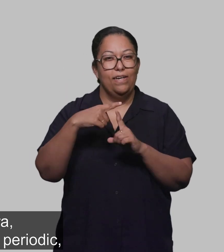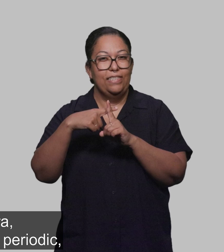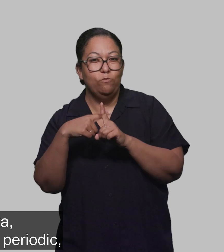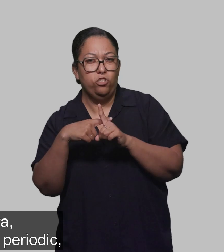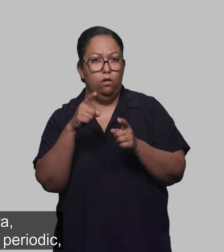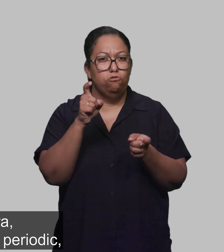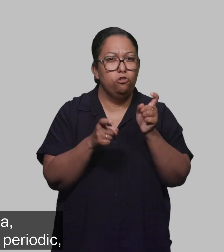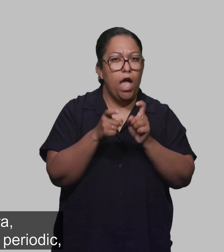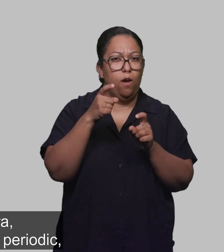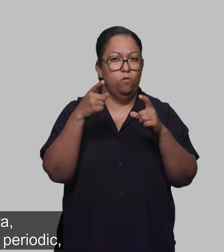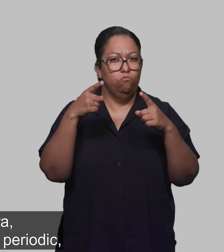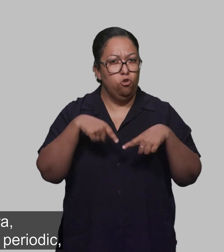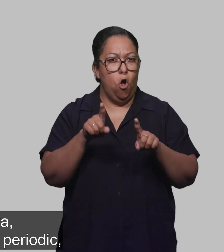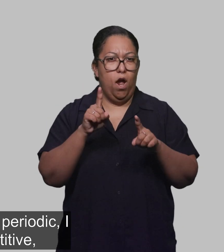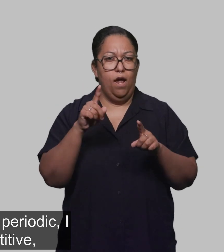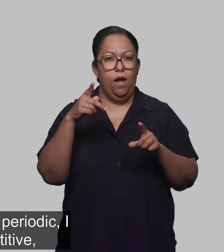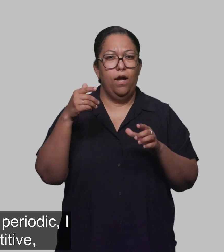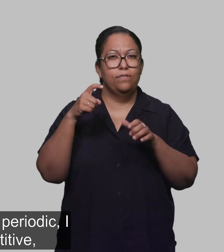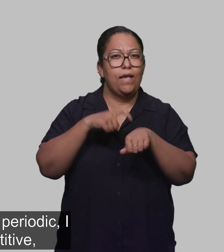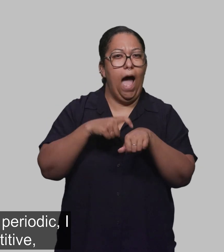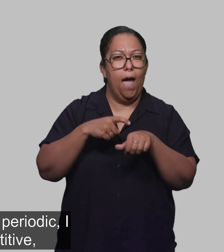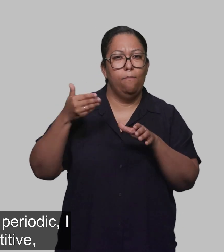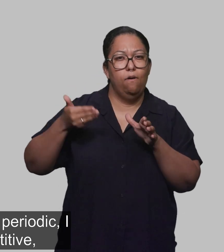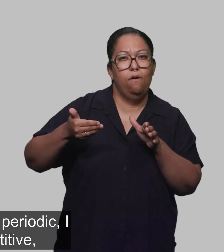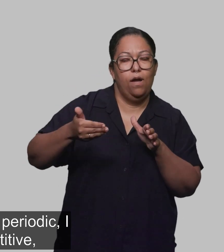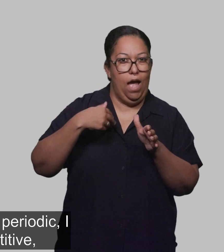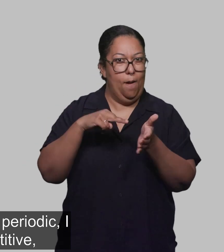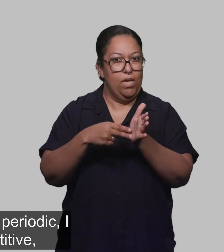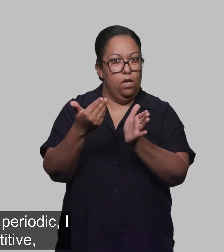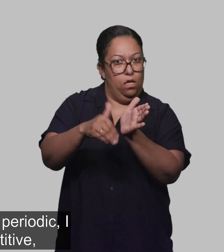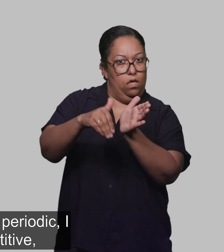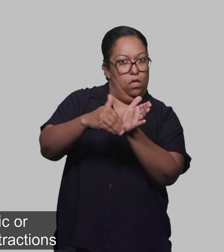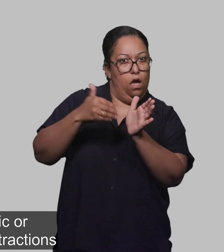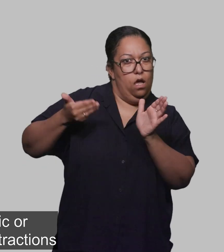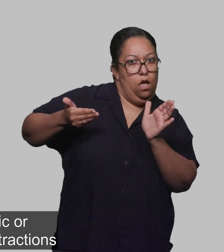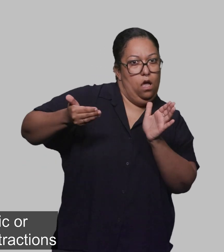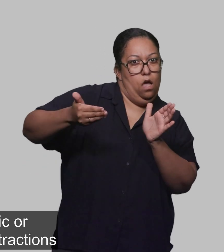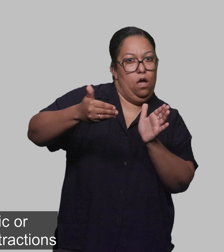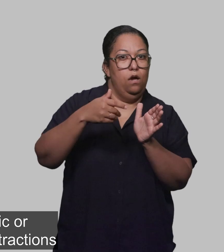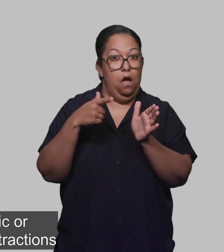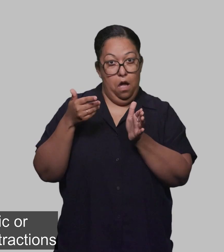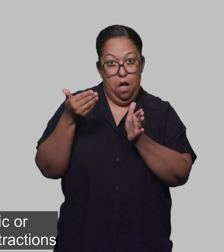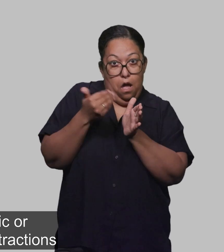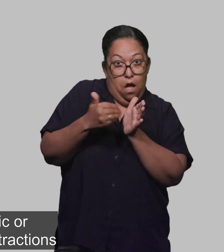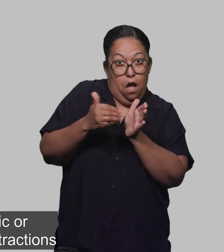etc., change due to periodic. And when I say periodic, I mean repetitive. So